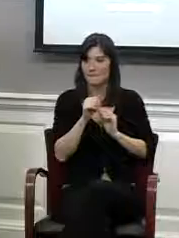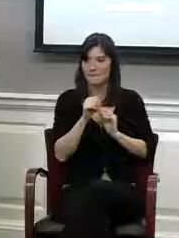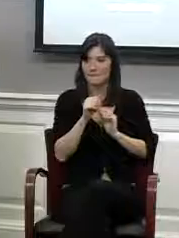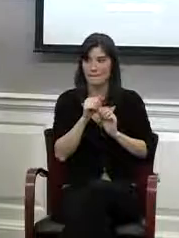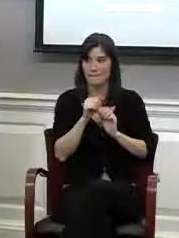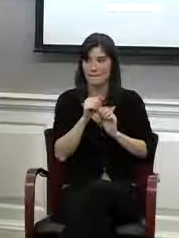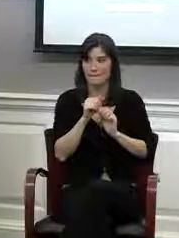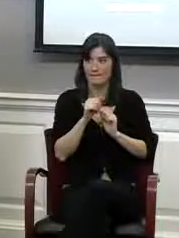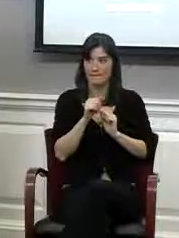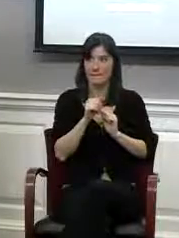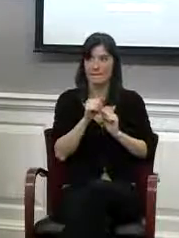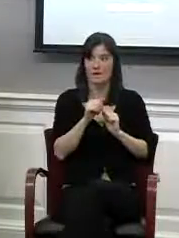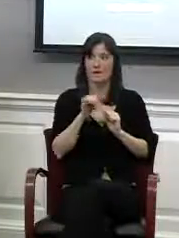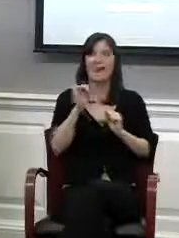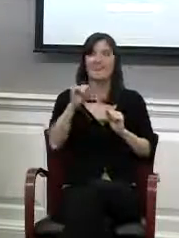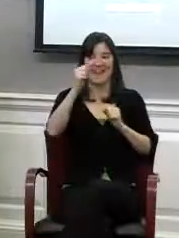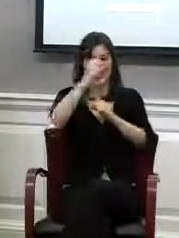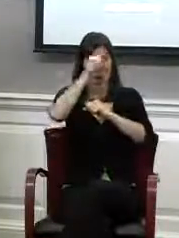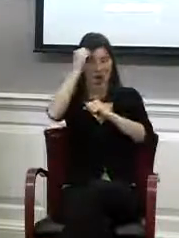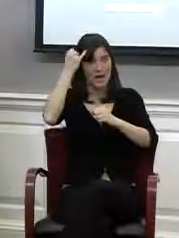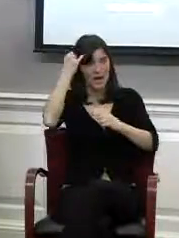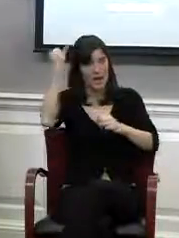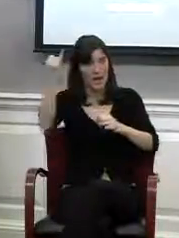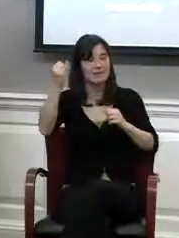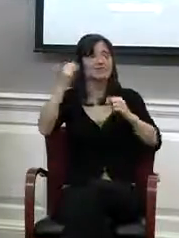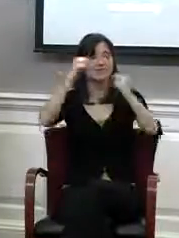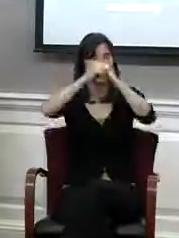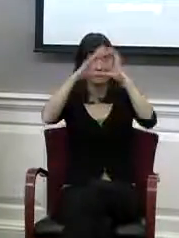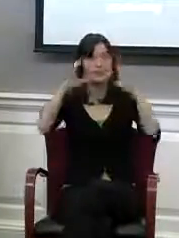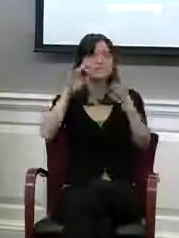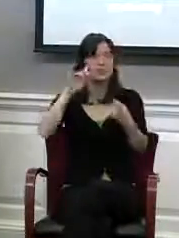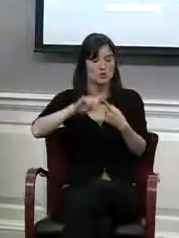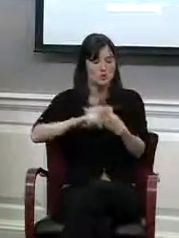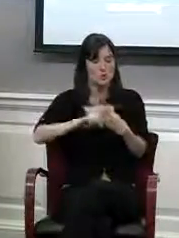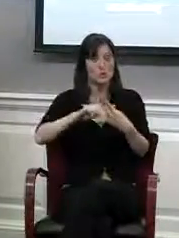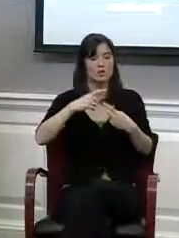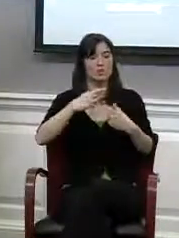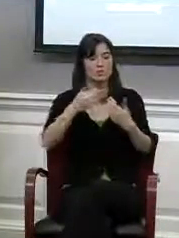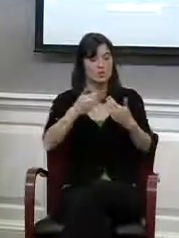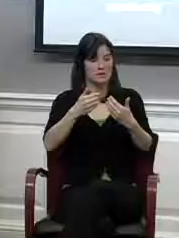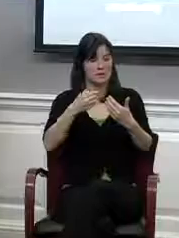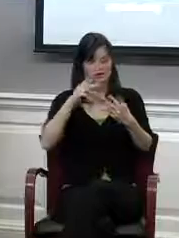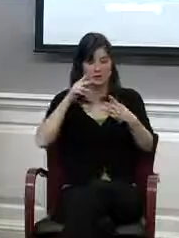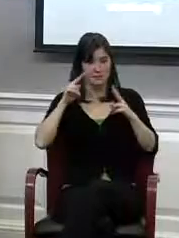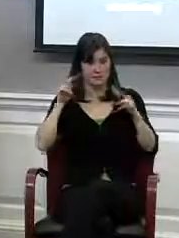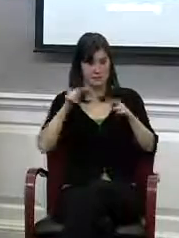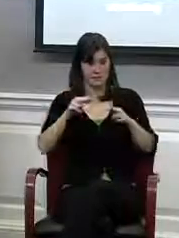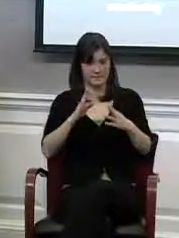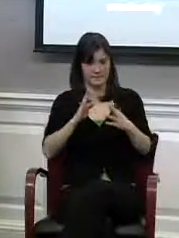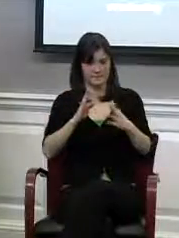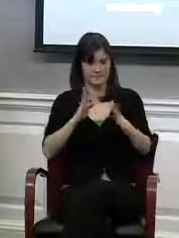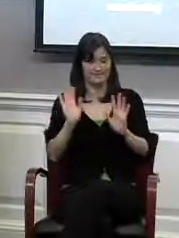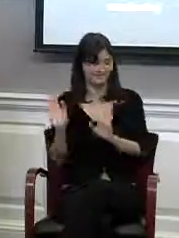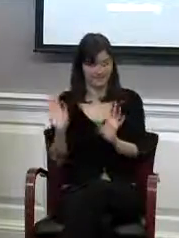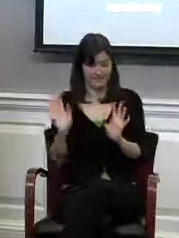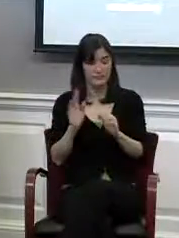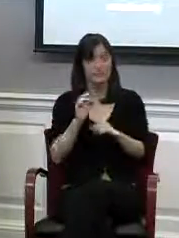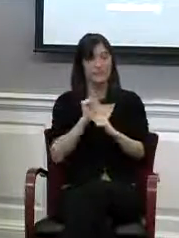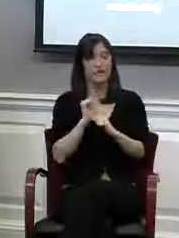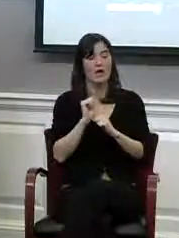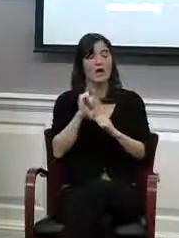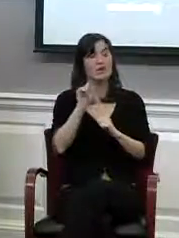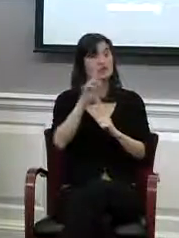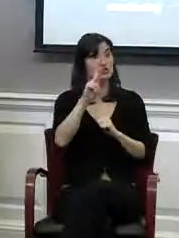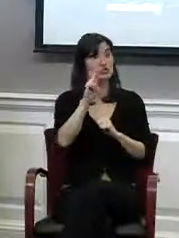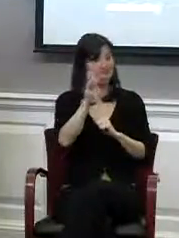education signals entry into the global community and its membership benefits, as has been discussed, for example, in Turkey's national efforts to incorporate human